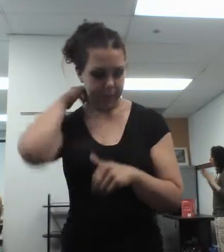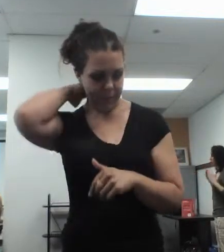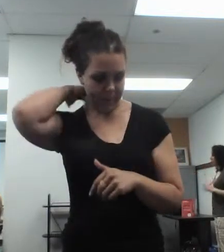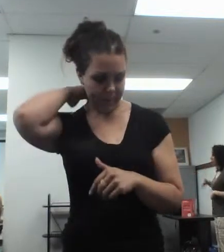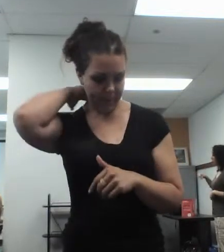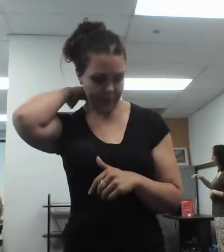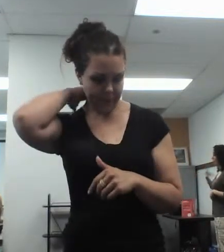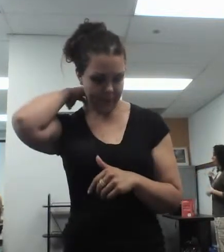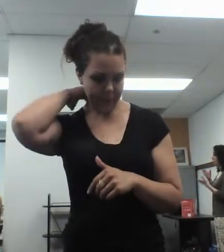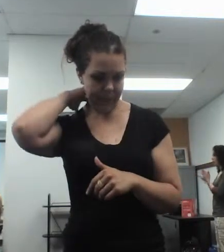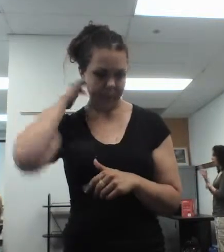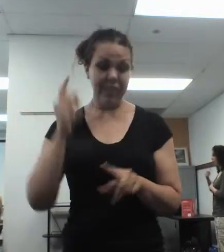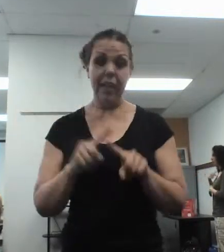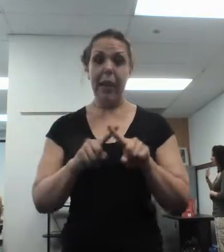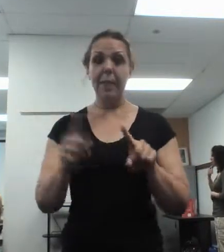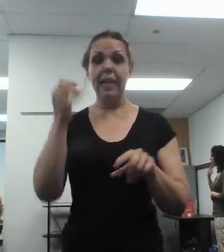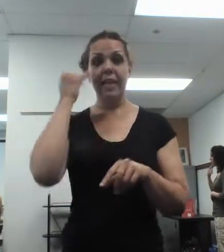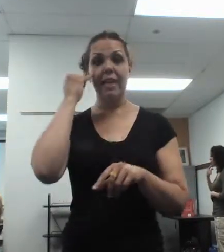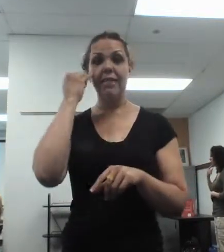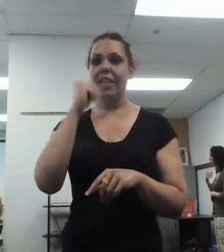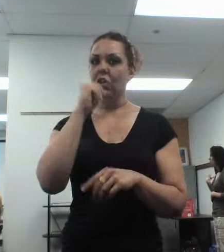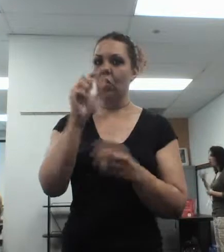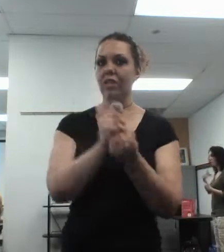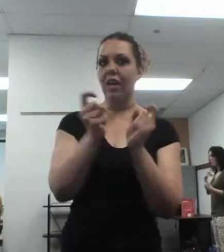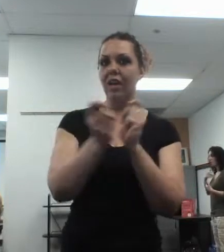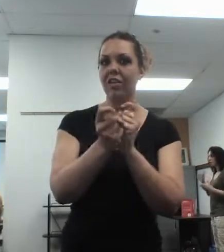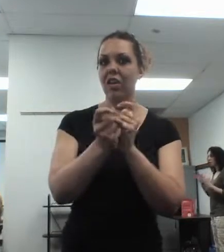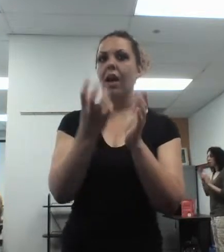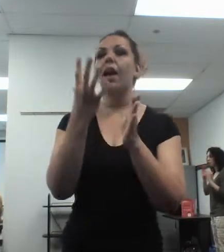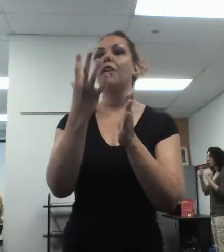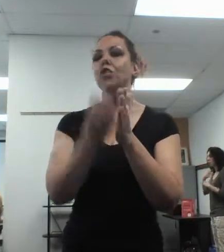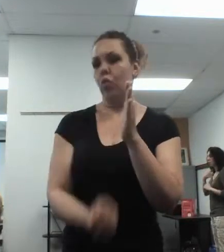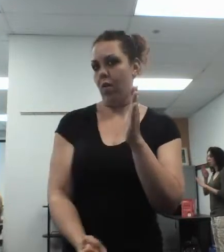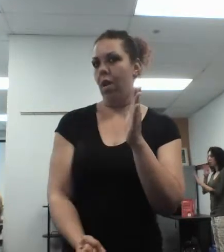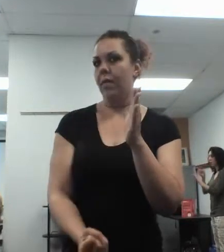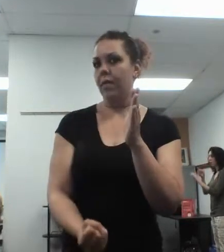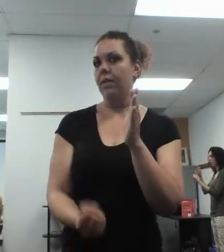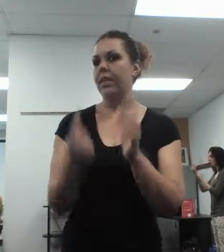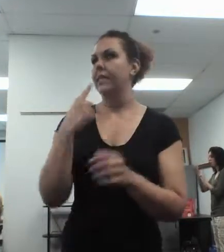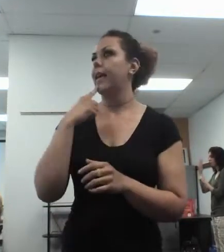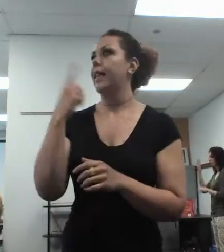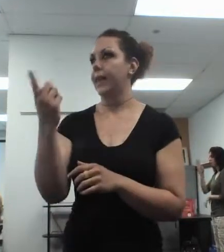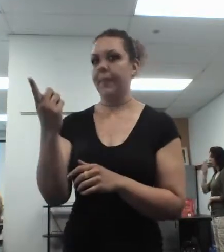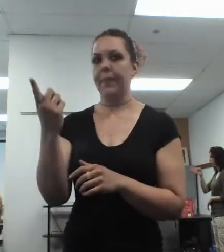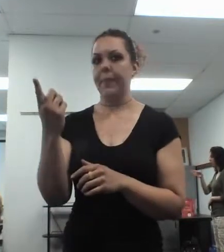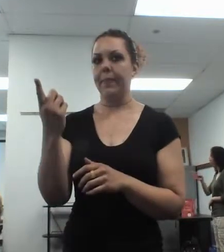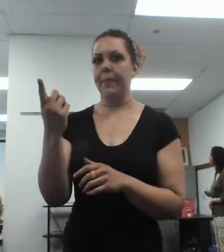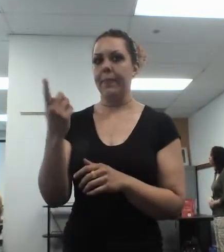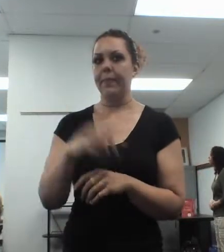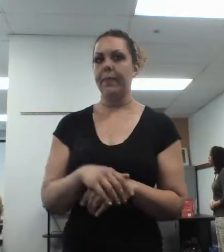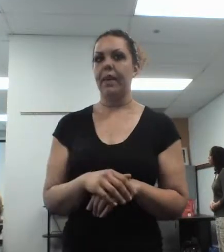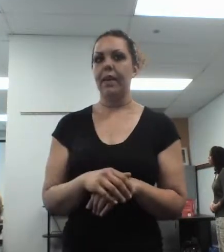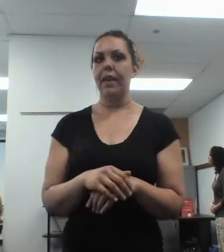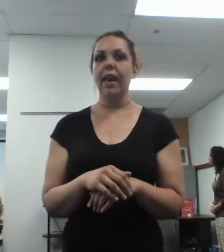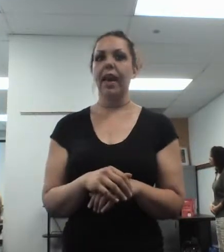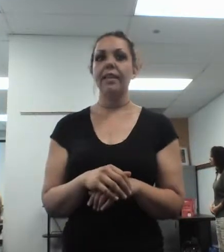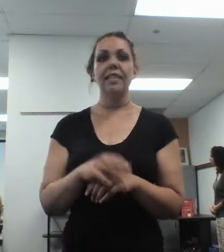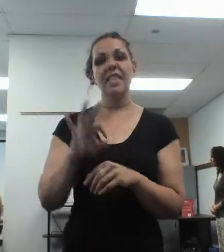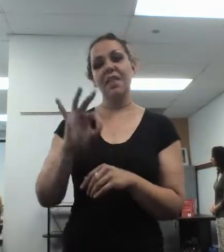if they don't, then fine, just dropping, going. It's all this filler stuff that takes away from transferring the meaning of a